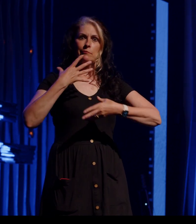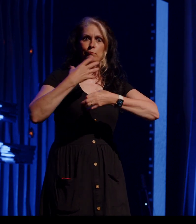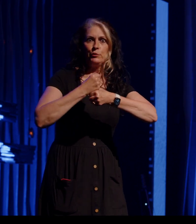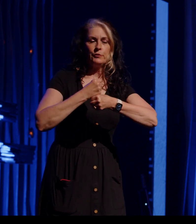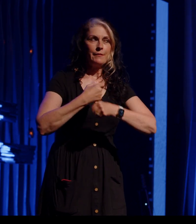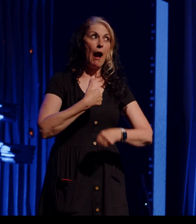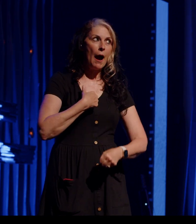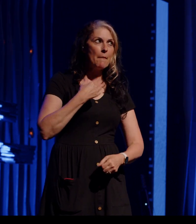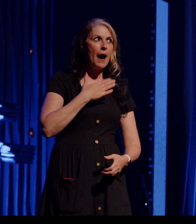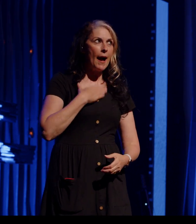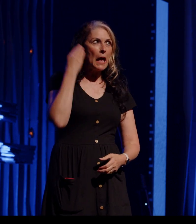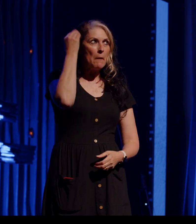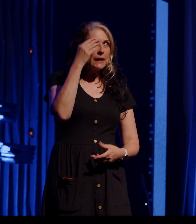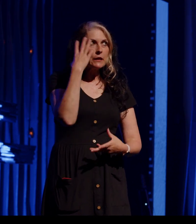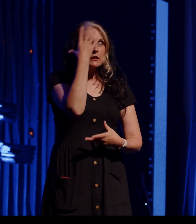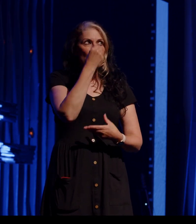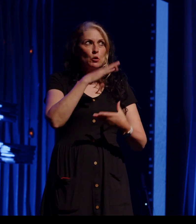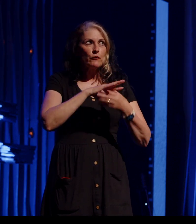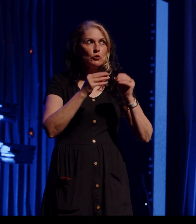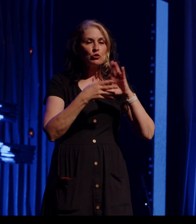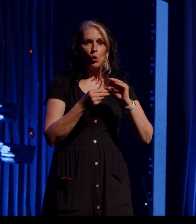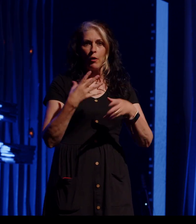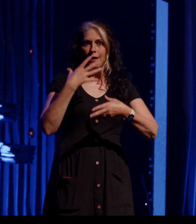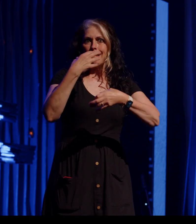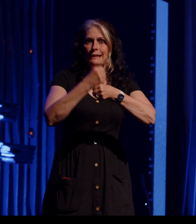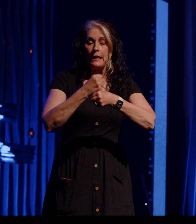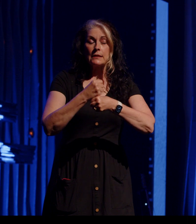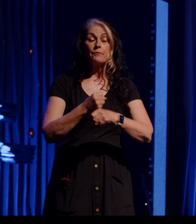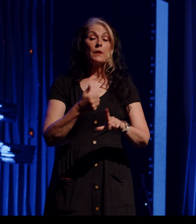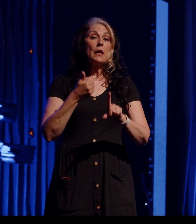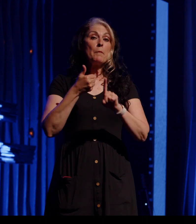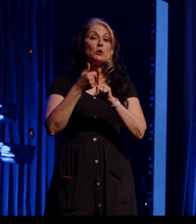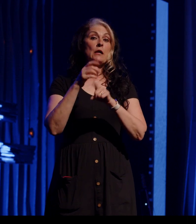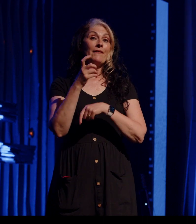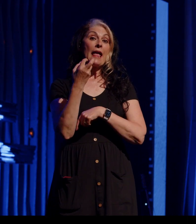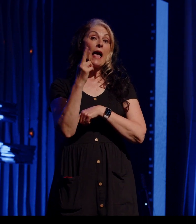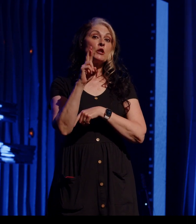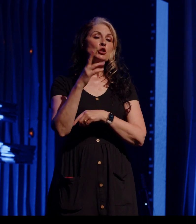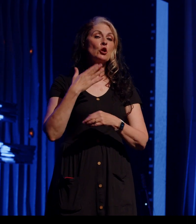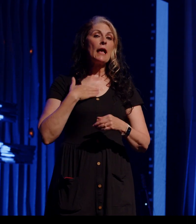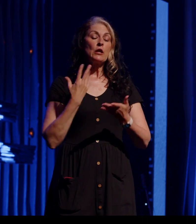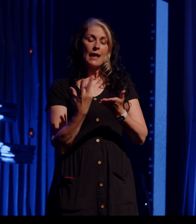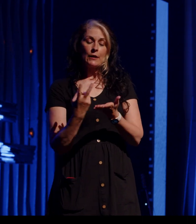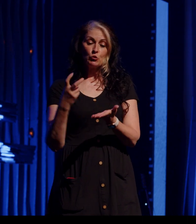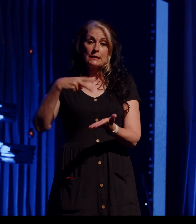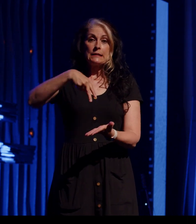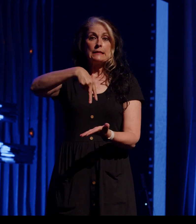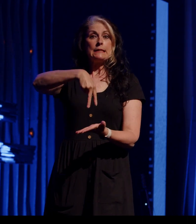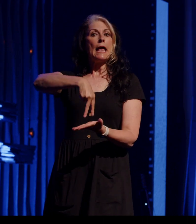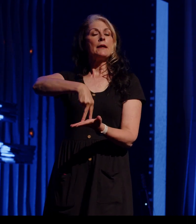think it's a beautiful story. Here's the beautiful story. When she had to stand up